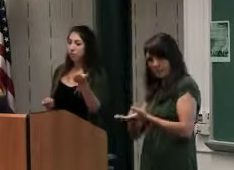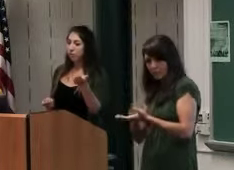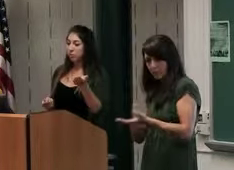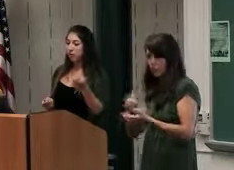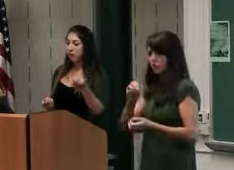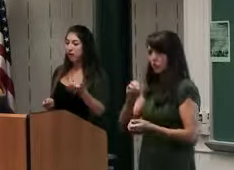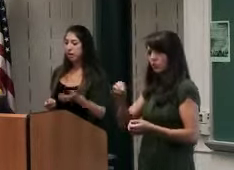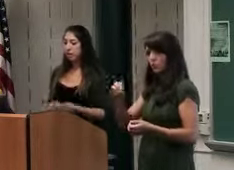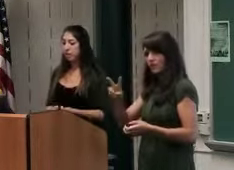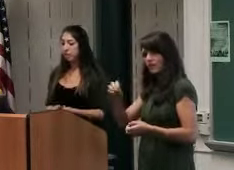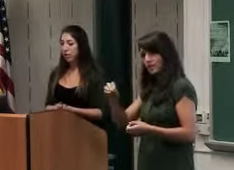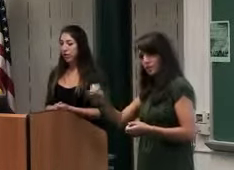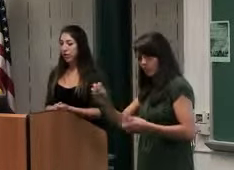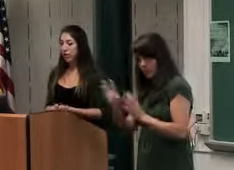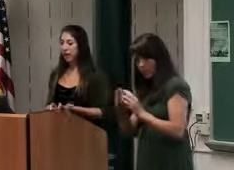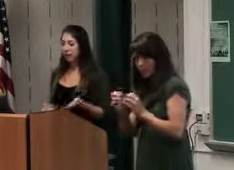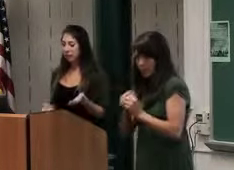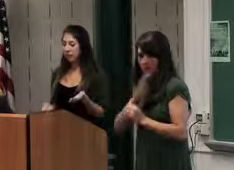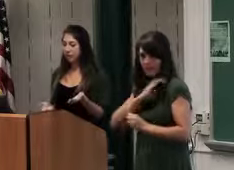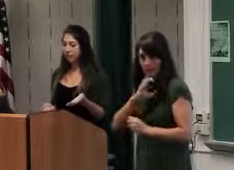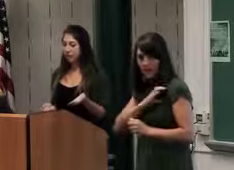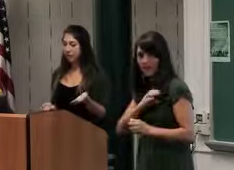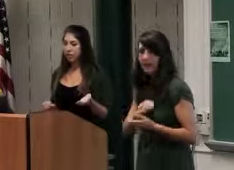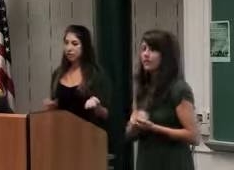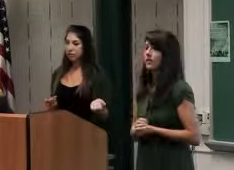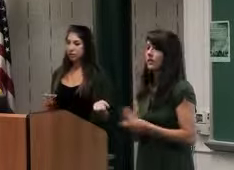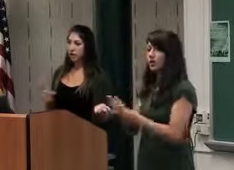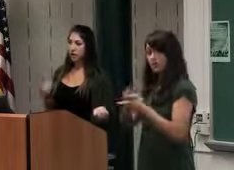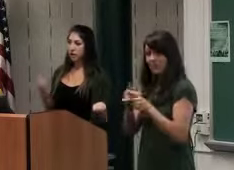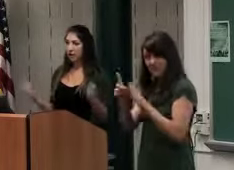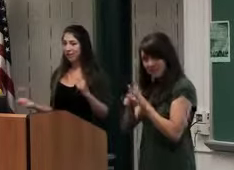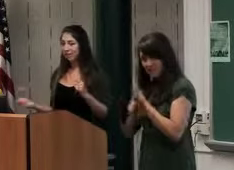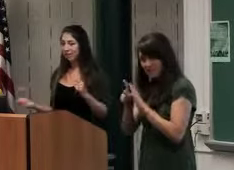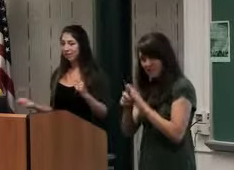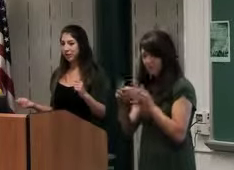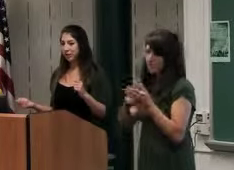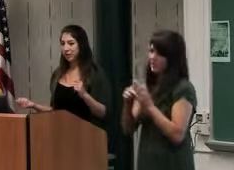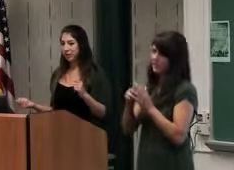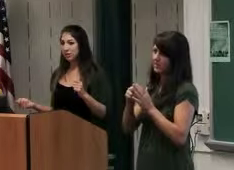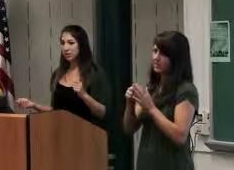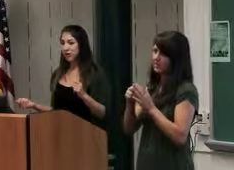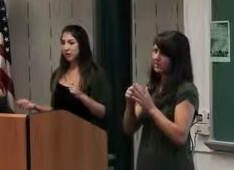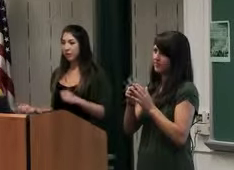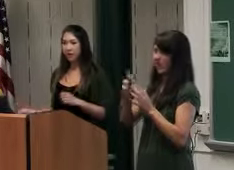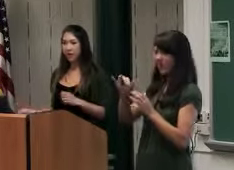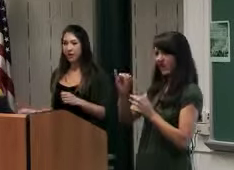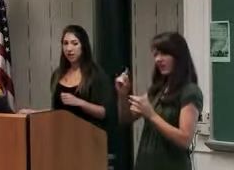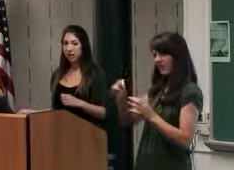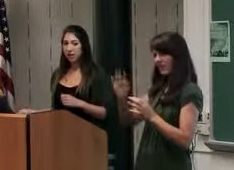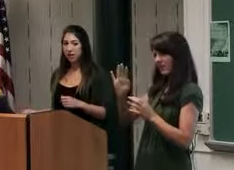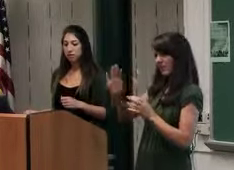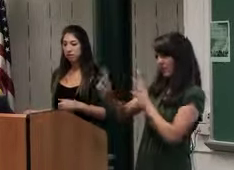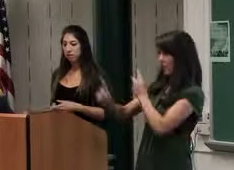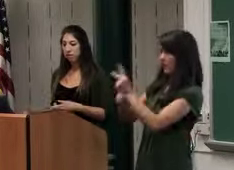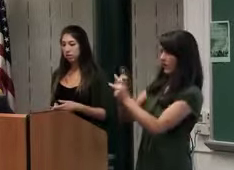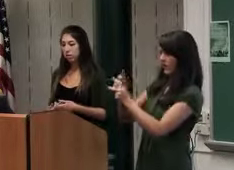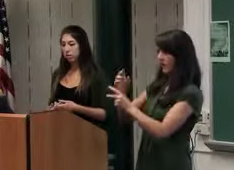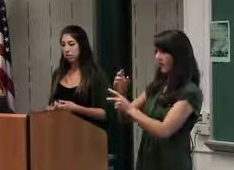boo-boo meetings with Brian, and supervision hours, which is RIT's version of our boo-boo meetings.